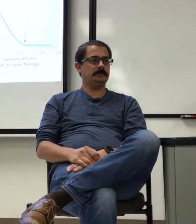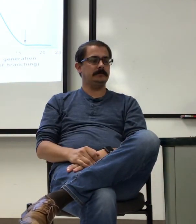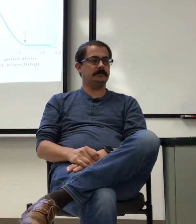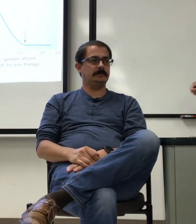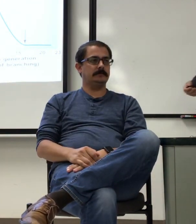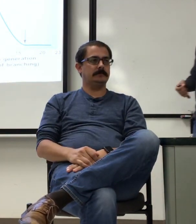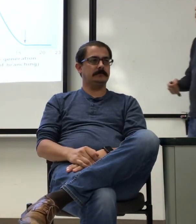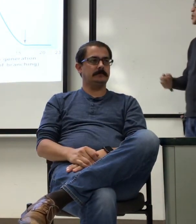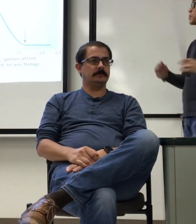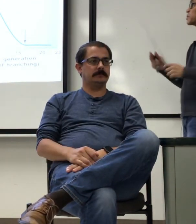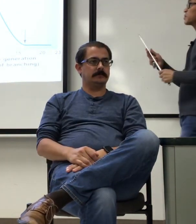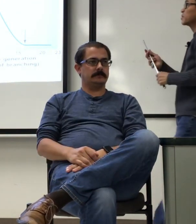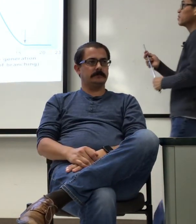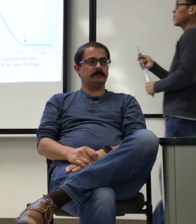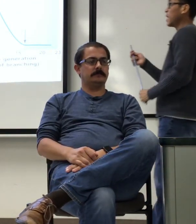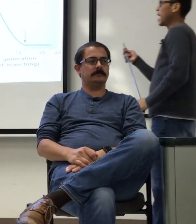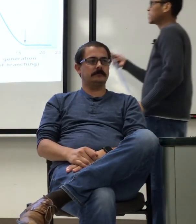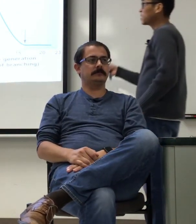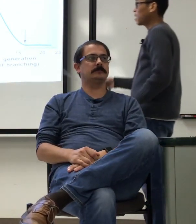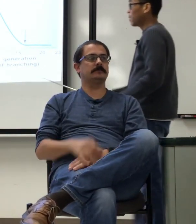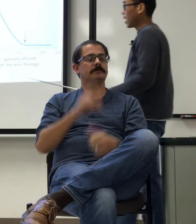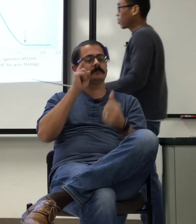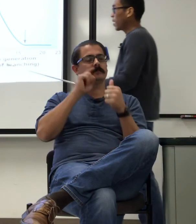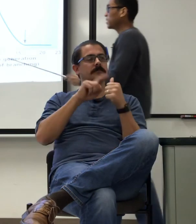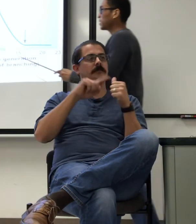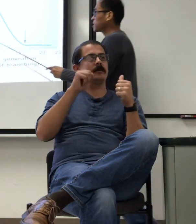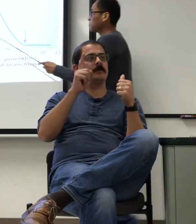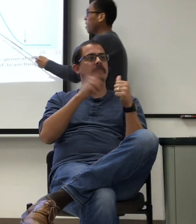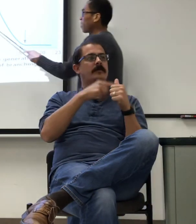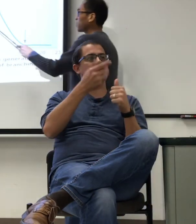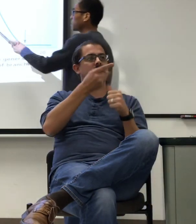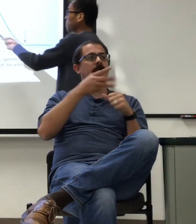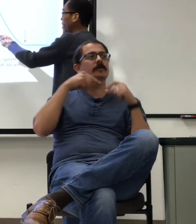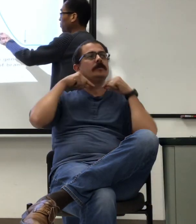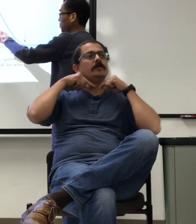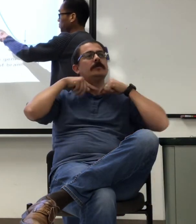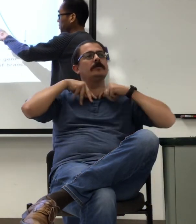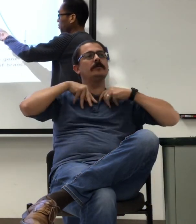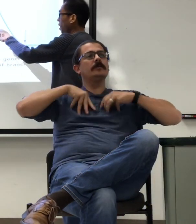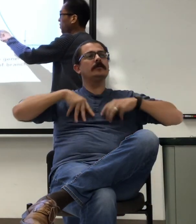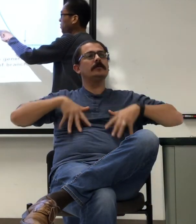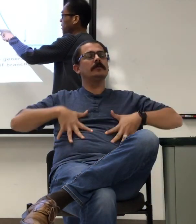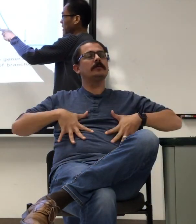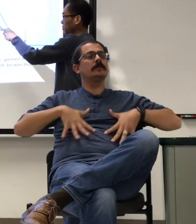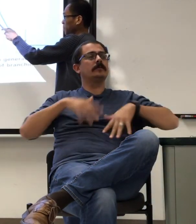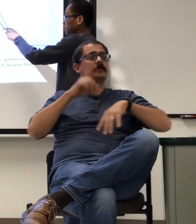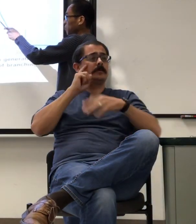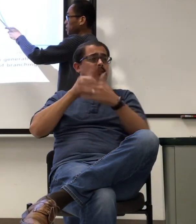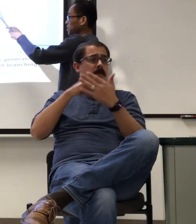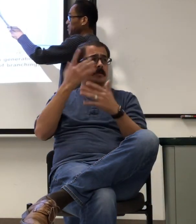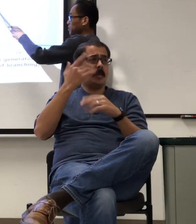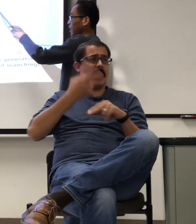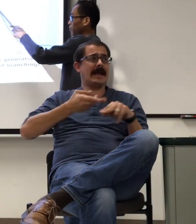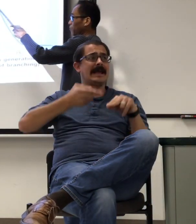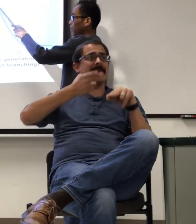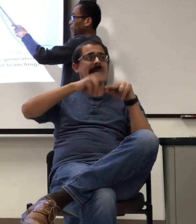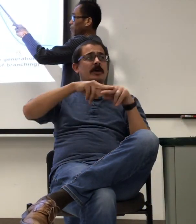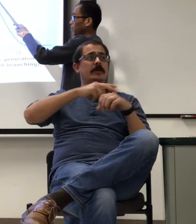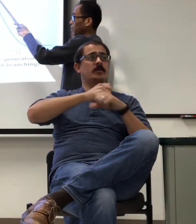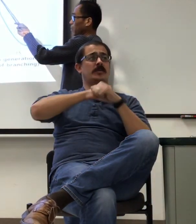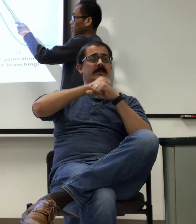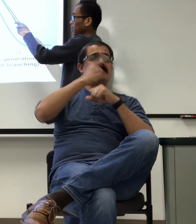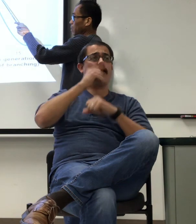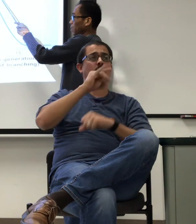Notice the first several divisions. As the airways get smaller and smaller, do you see why there's an increase in resistance to